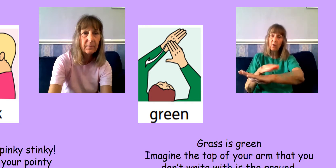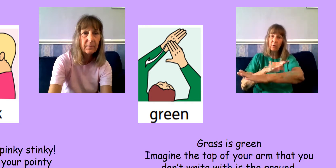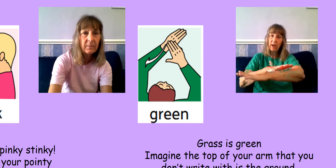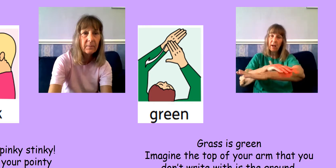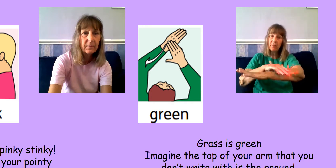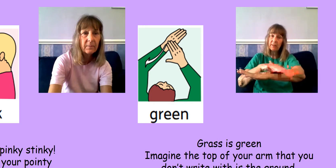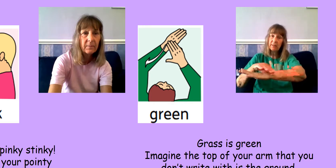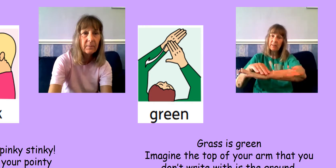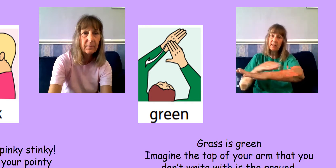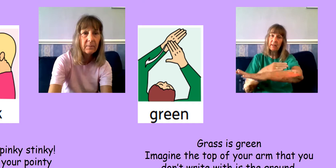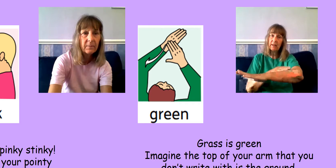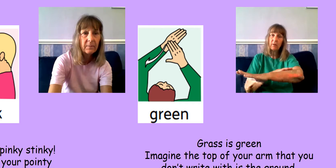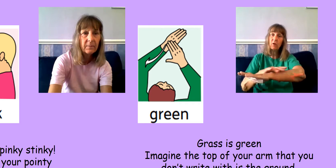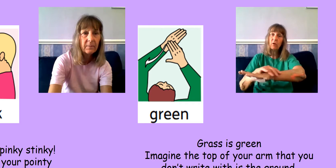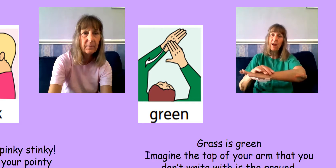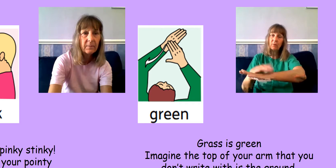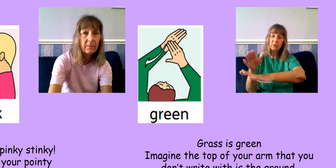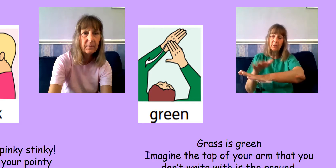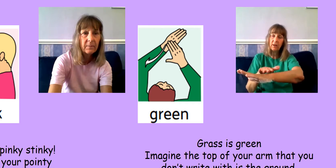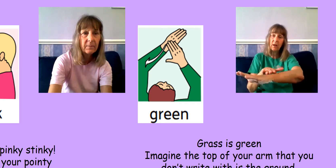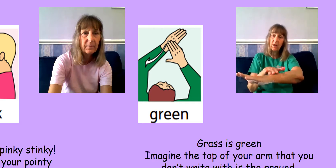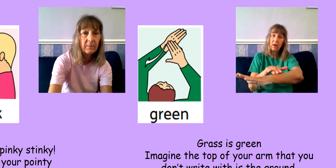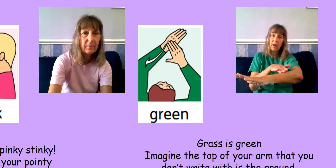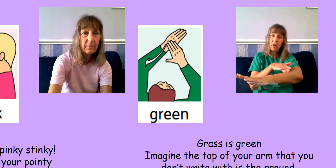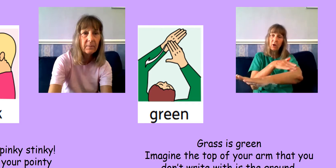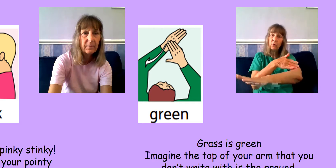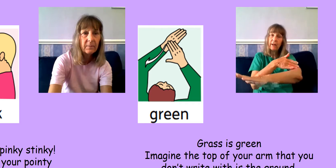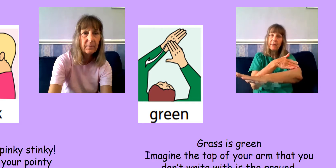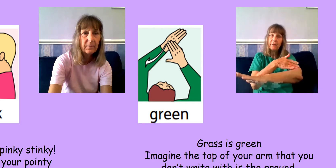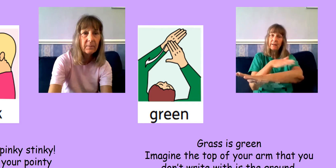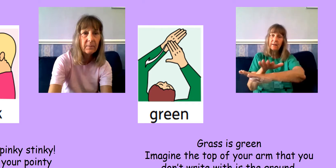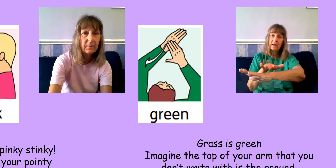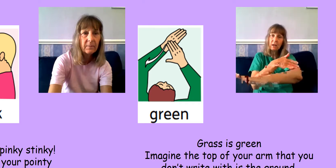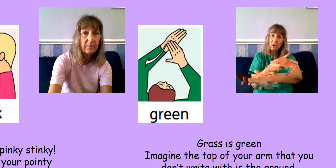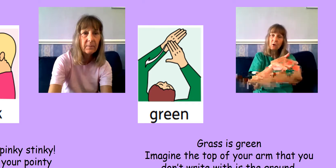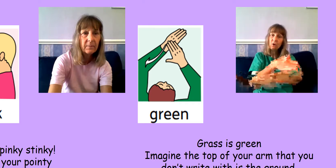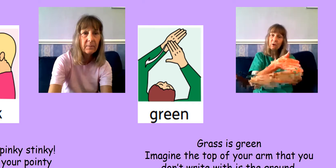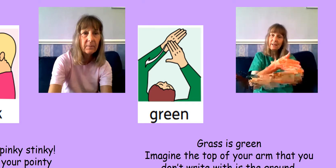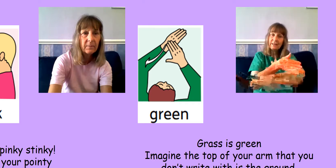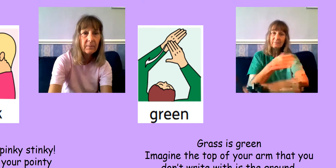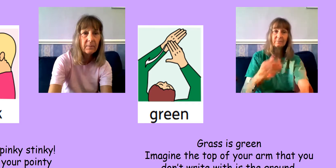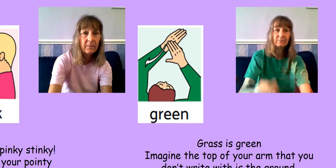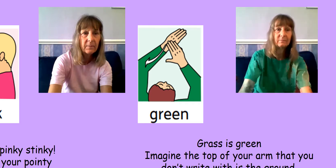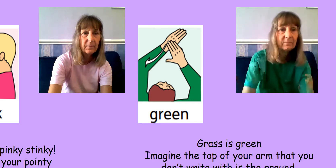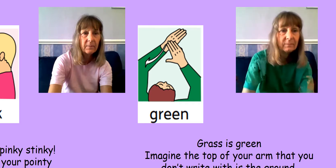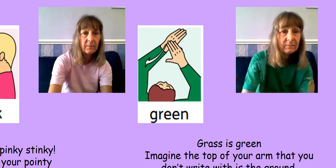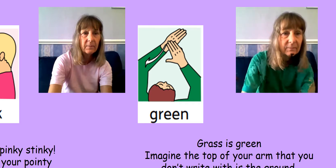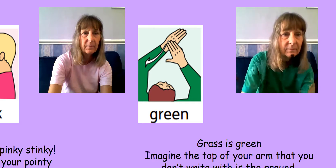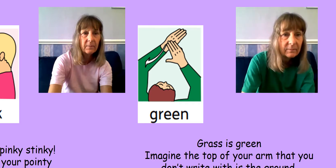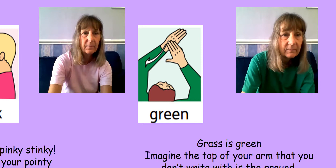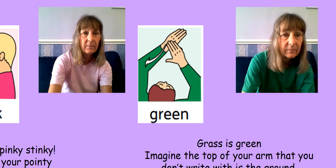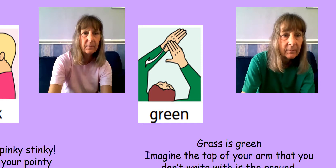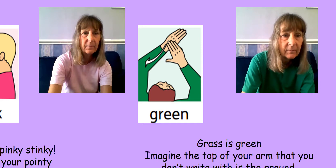of the earth, and this is the ground. Green, green.